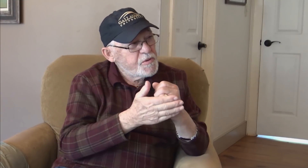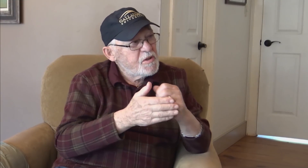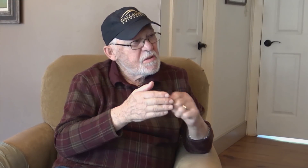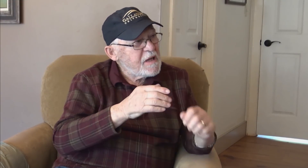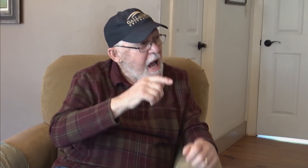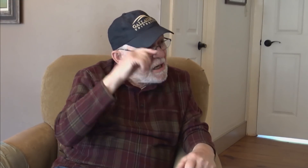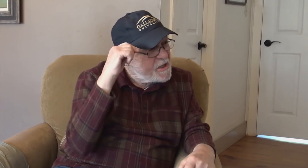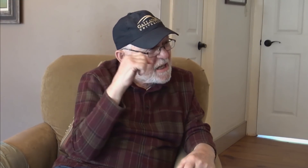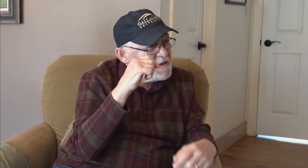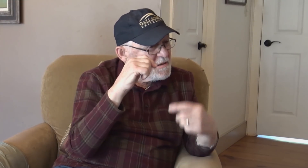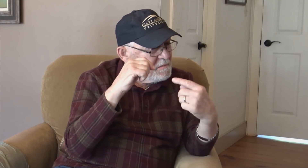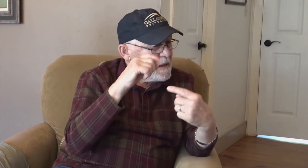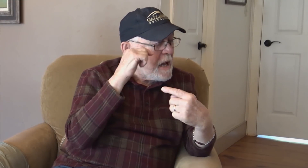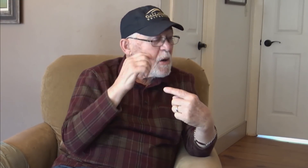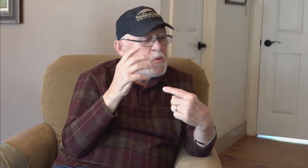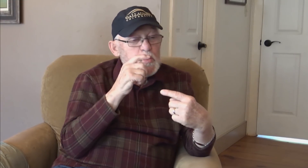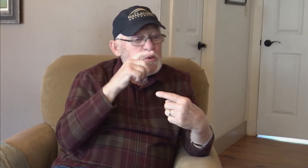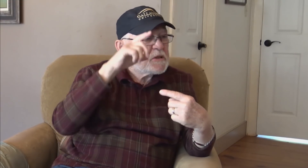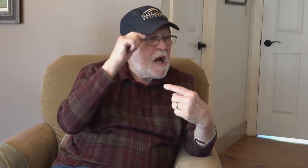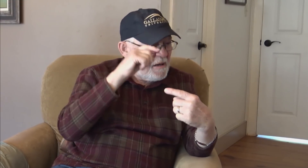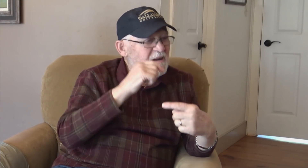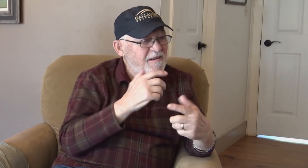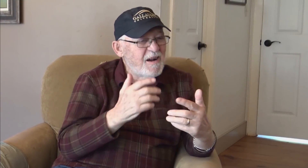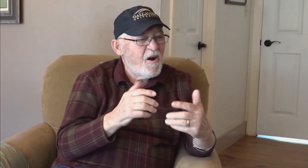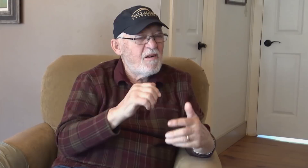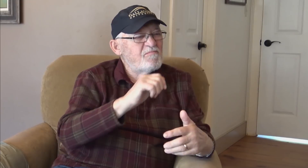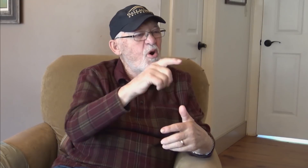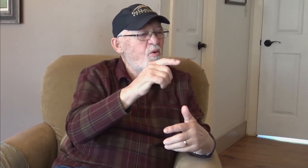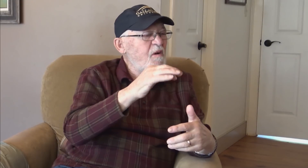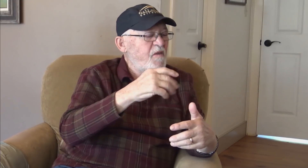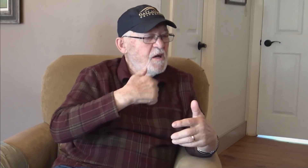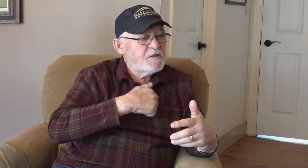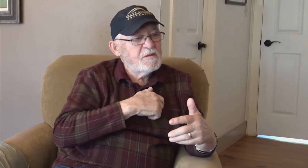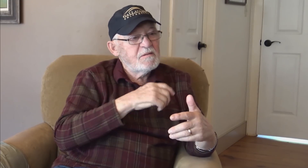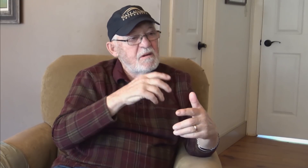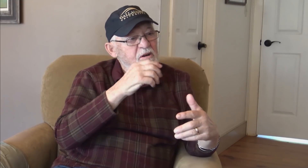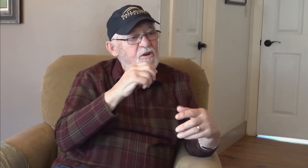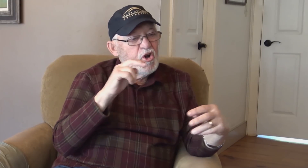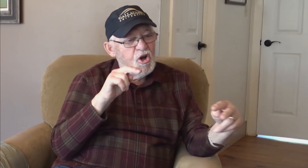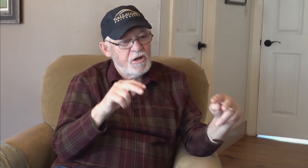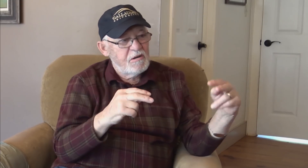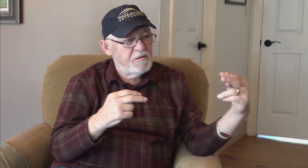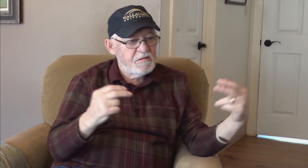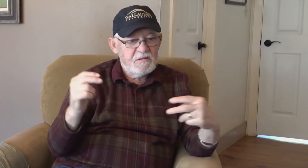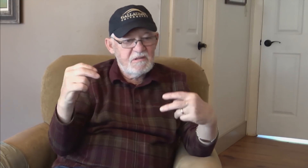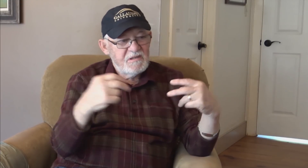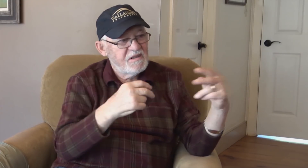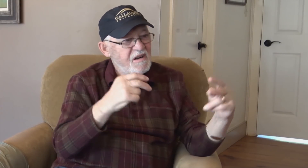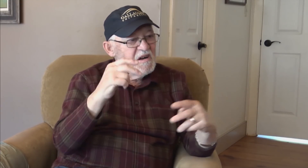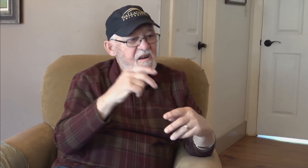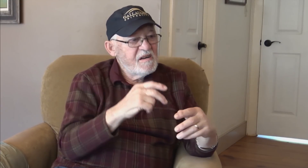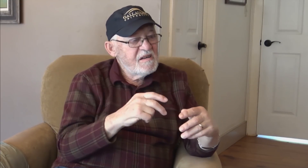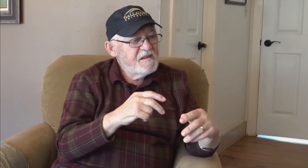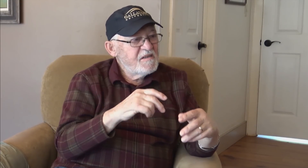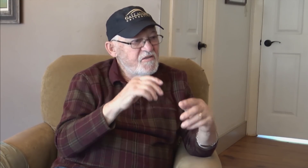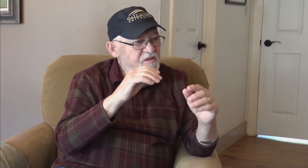And I think the book helped Gallaudet. All of us look at one